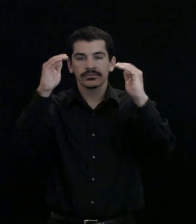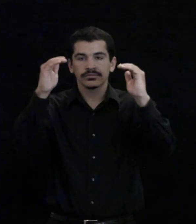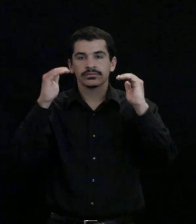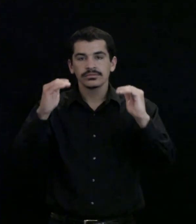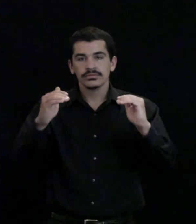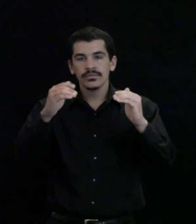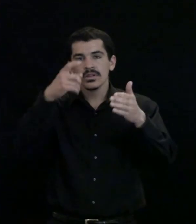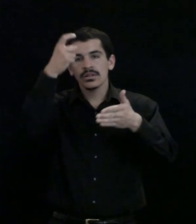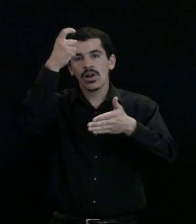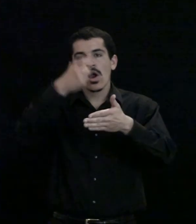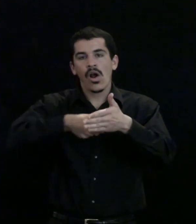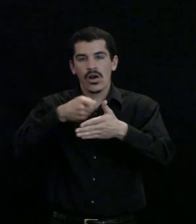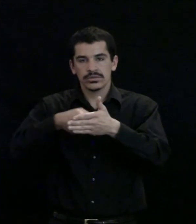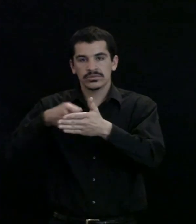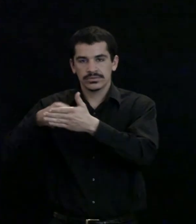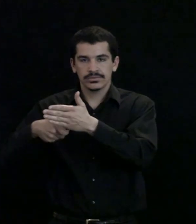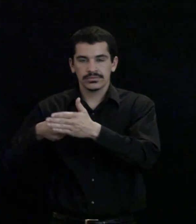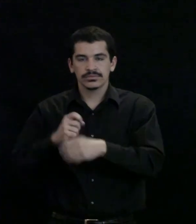Costs.